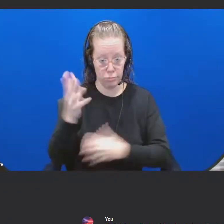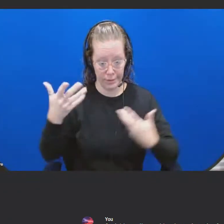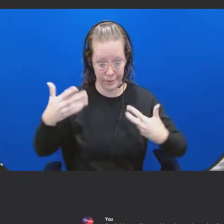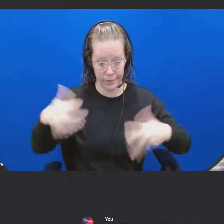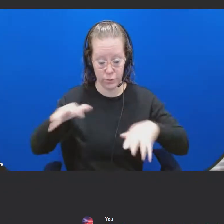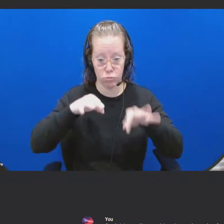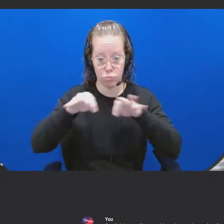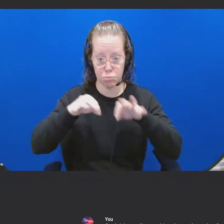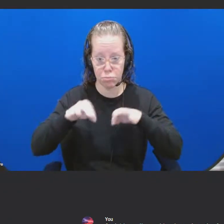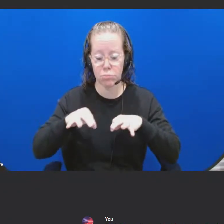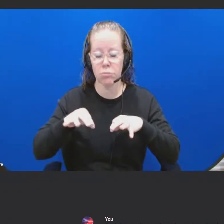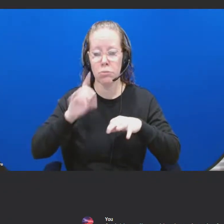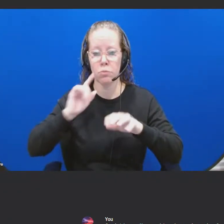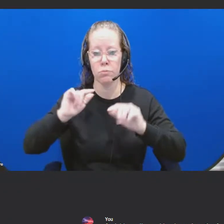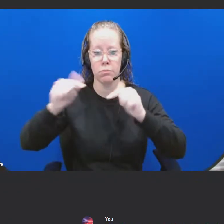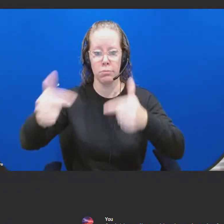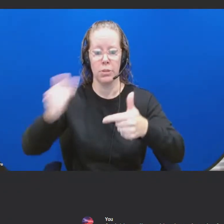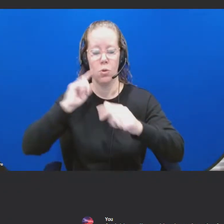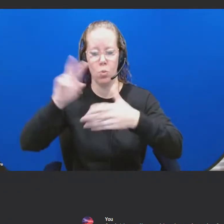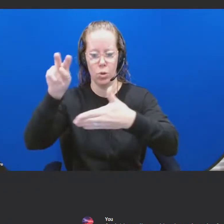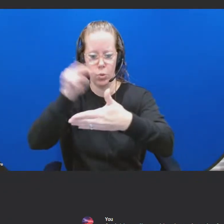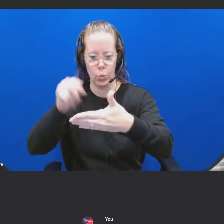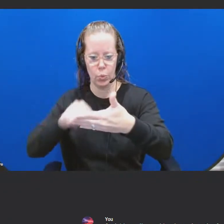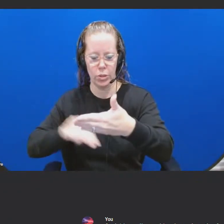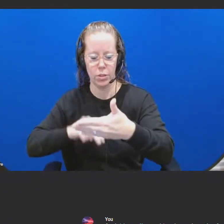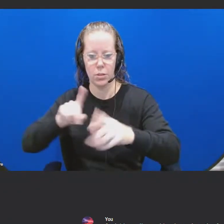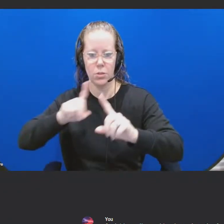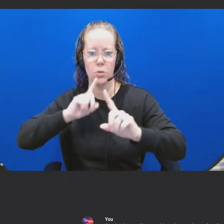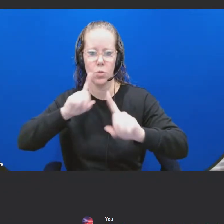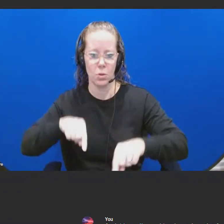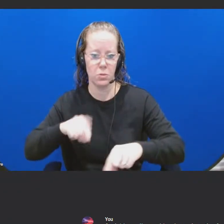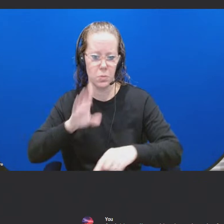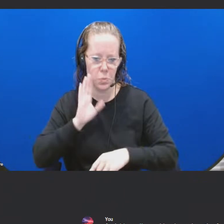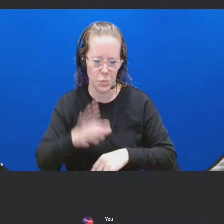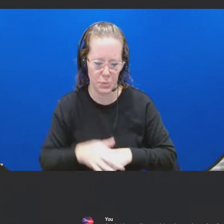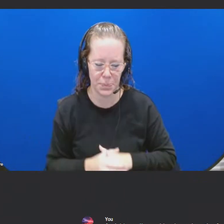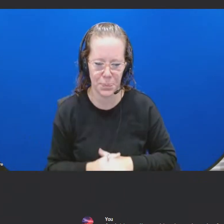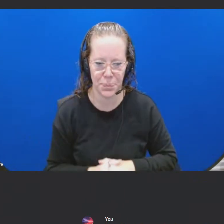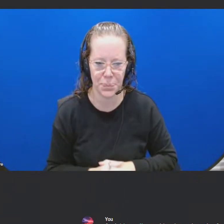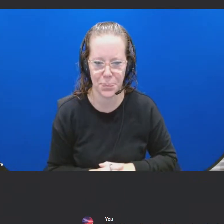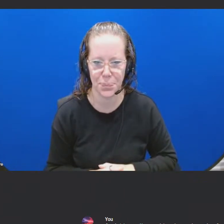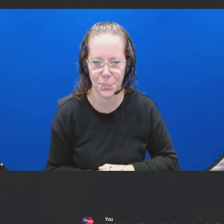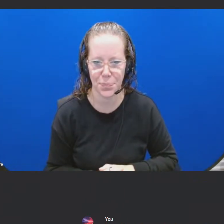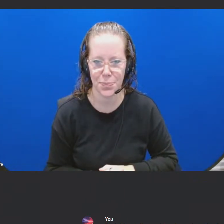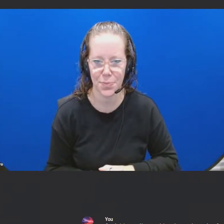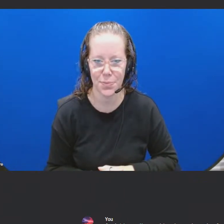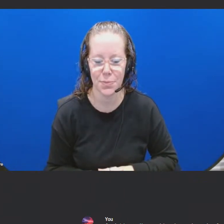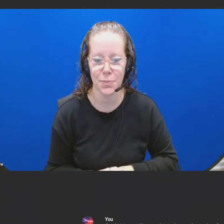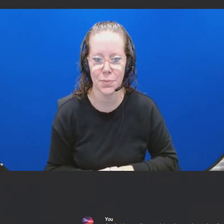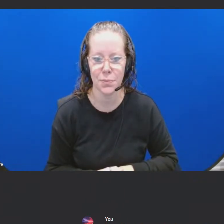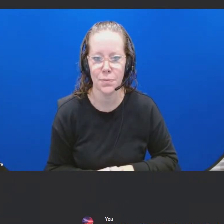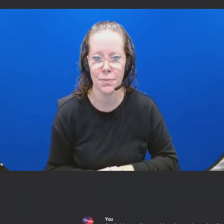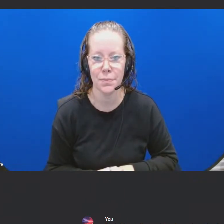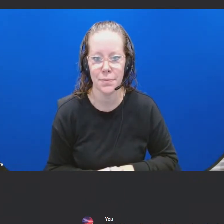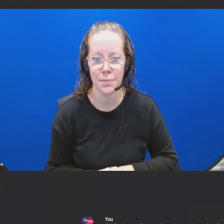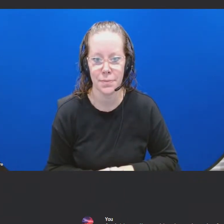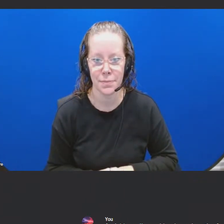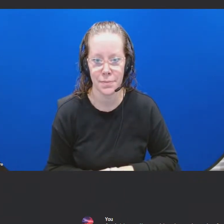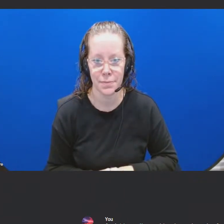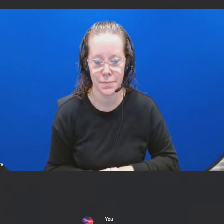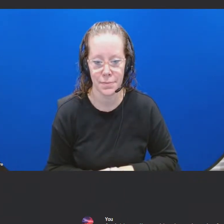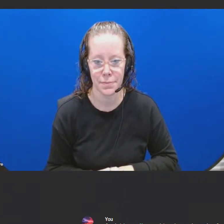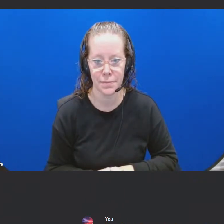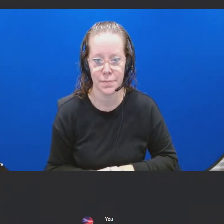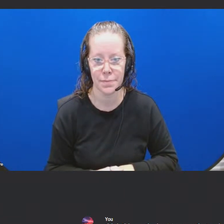meeting, I will be happy to answer any questions. Although you can come in and not